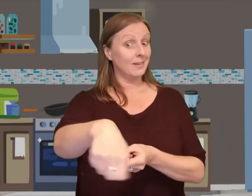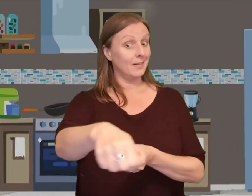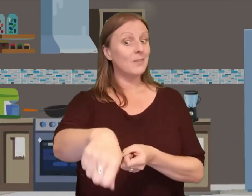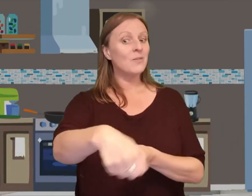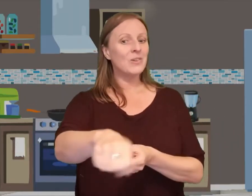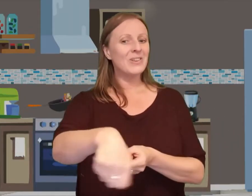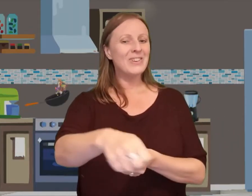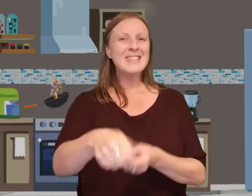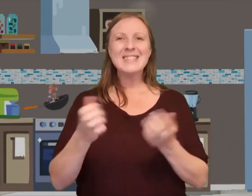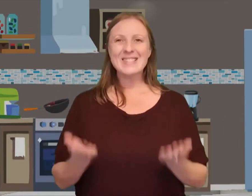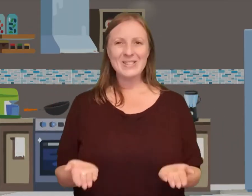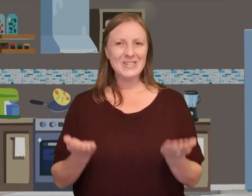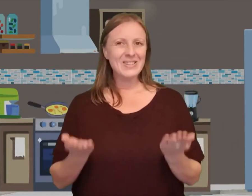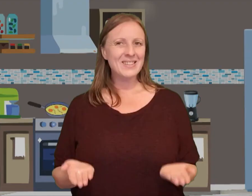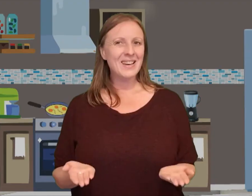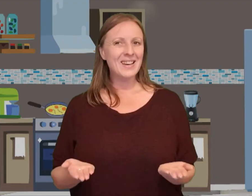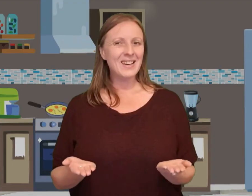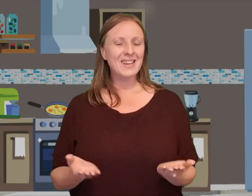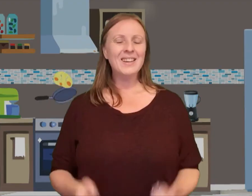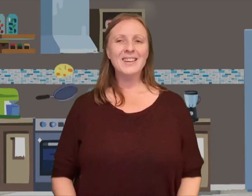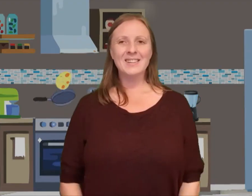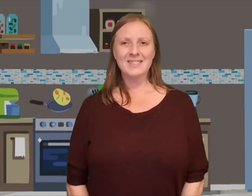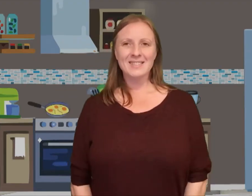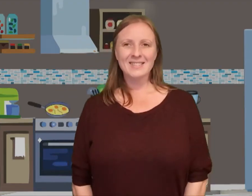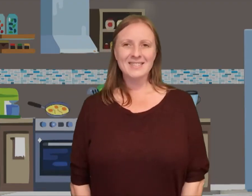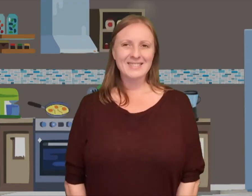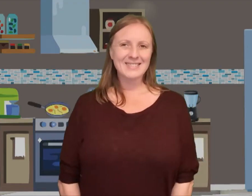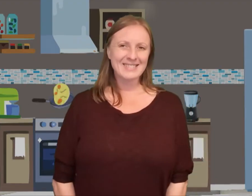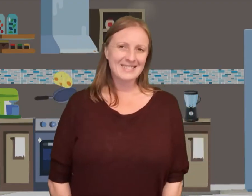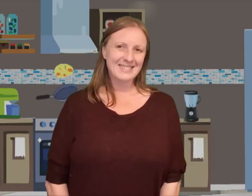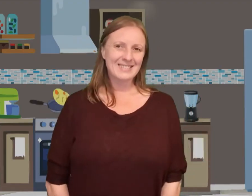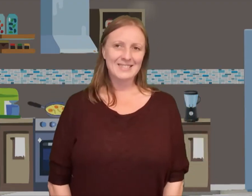cooking up for us today?